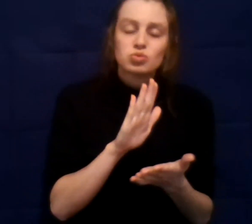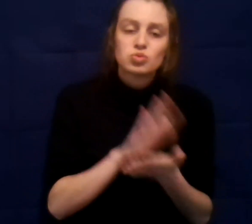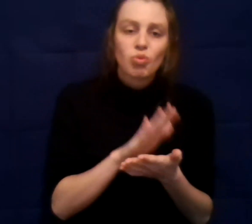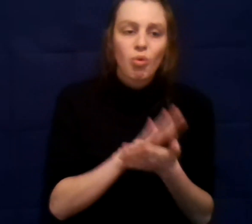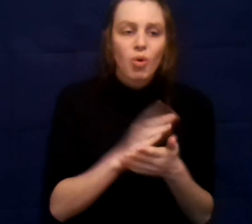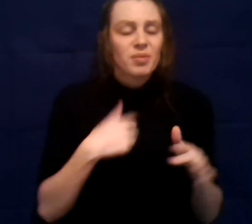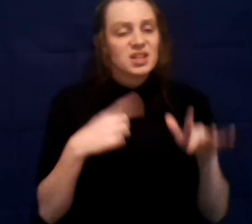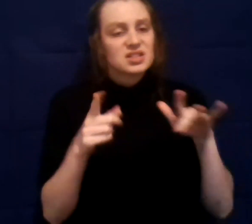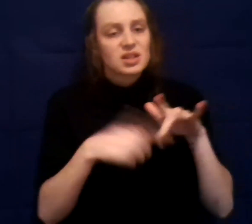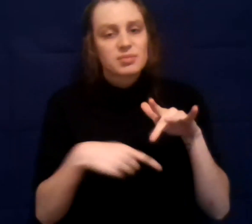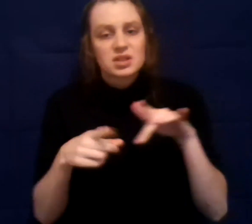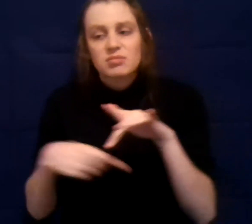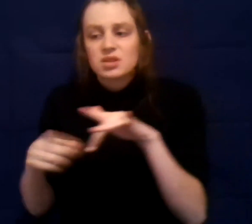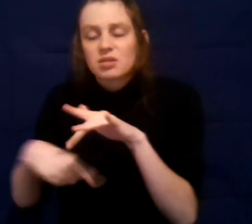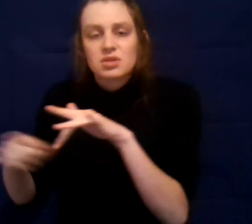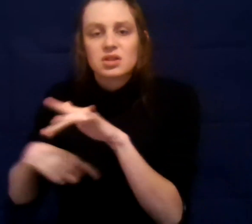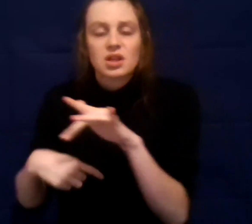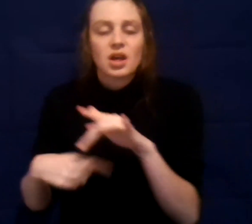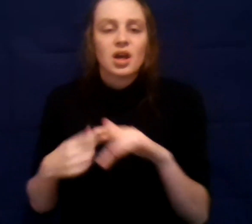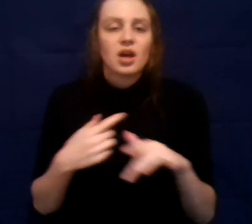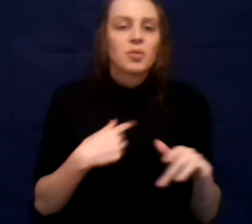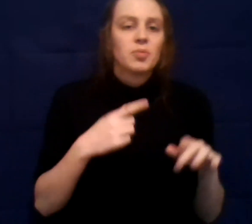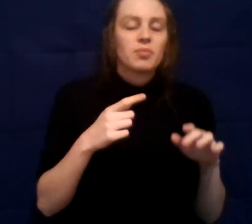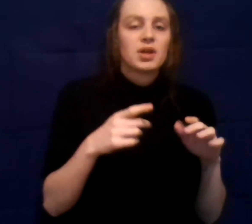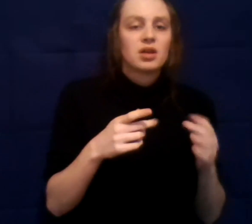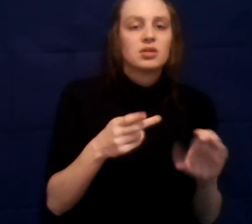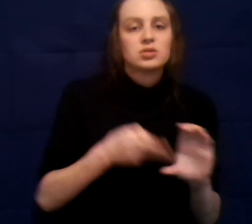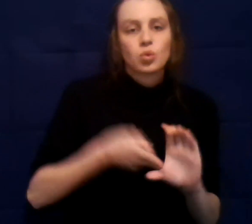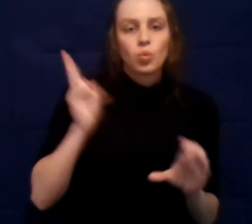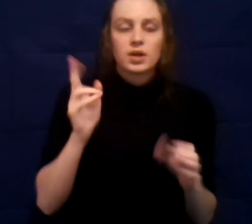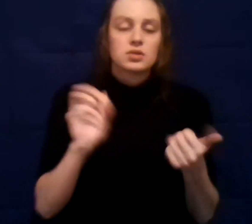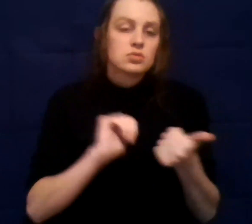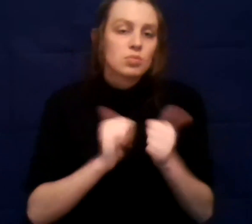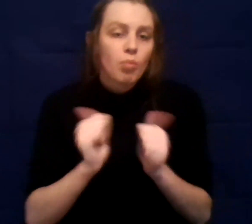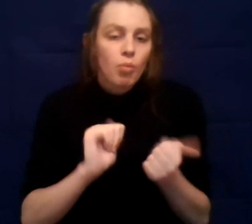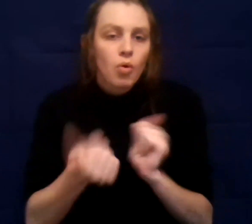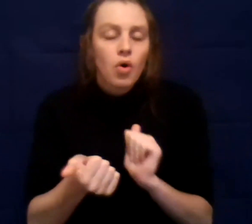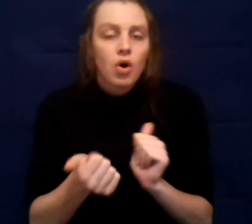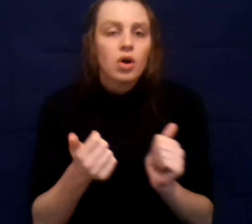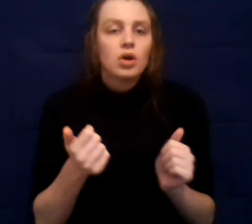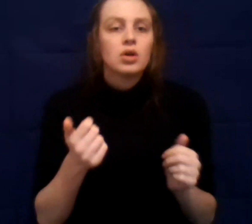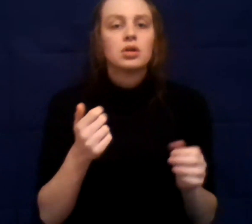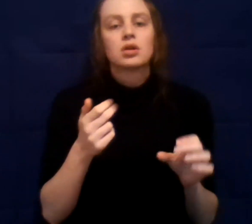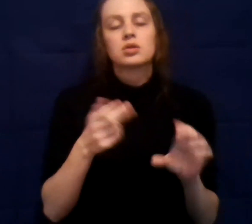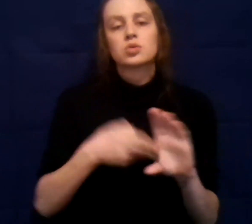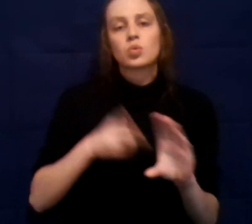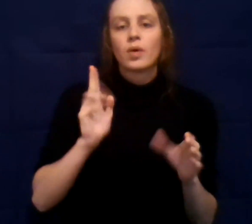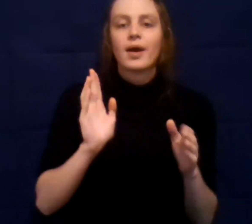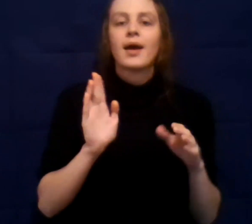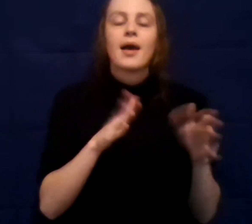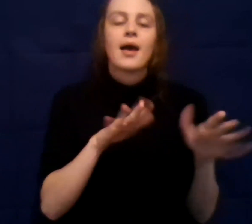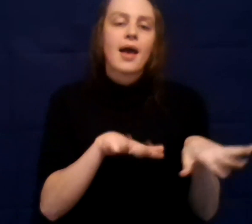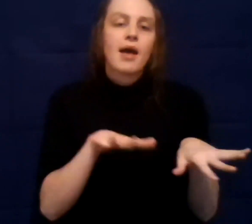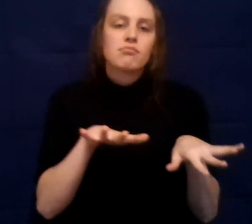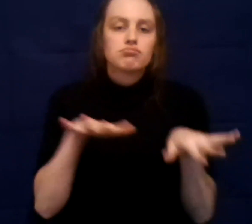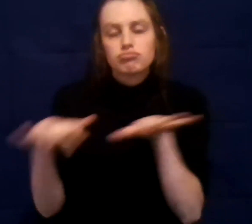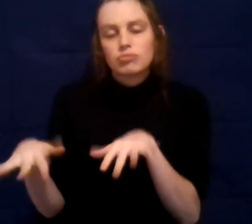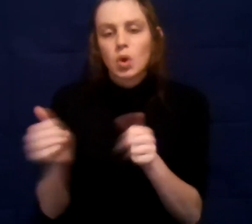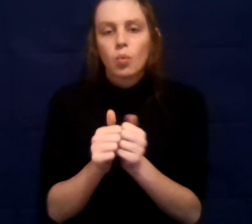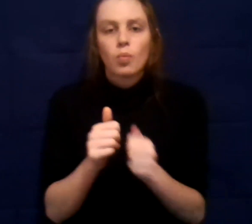with like the good kids and stuff. It's just kind of like, watching a coming to age movie is kind of how my life